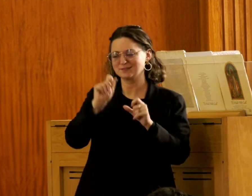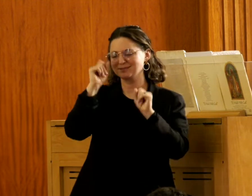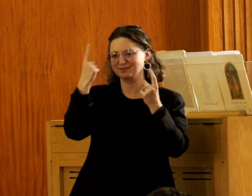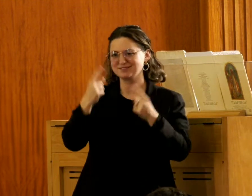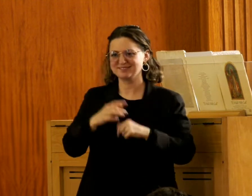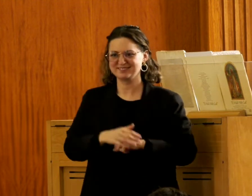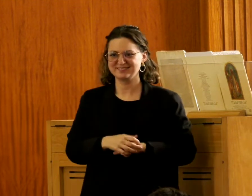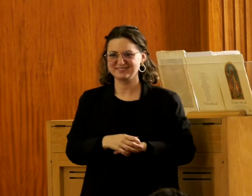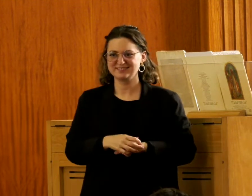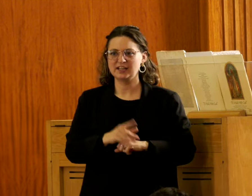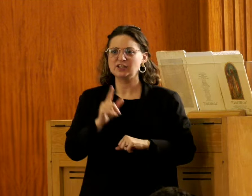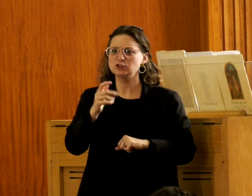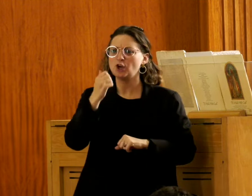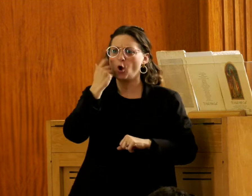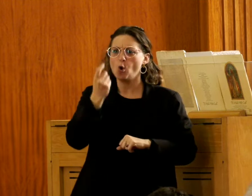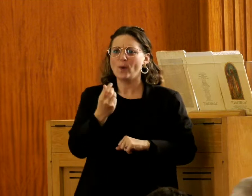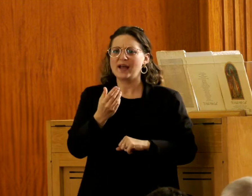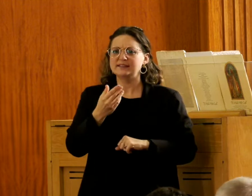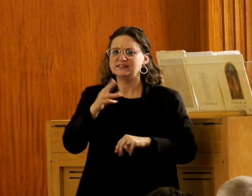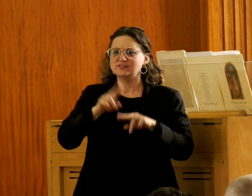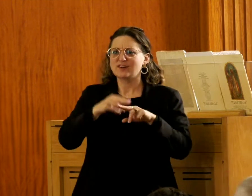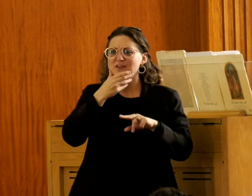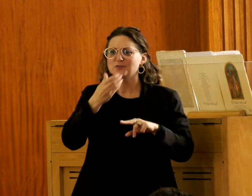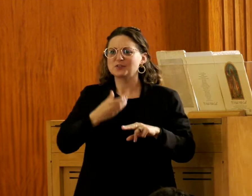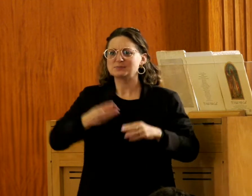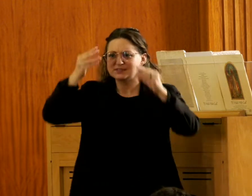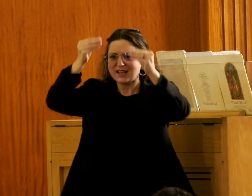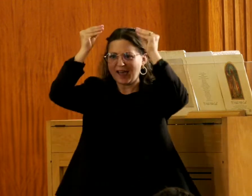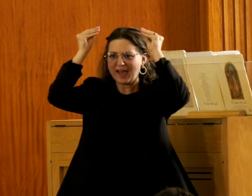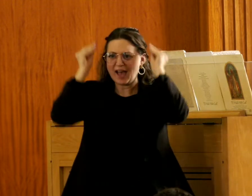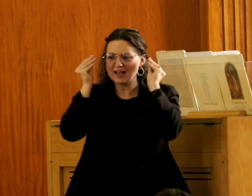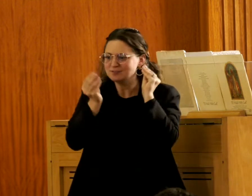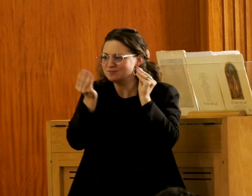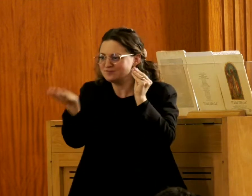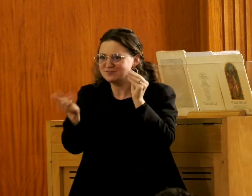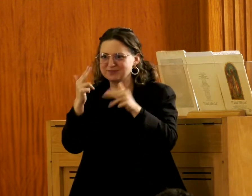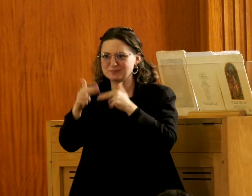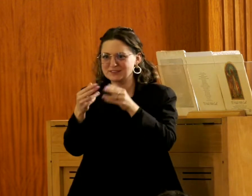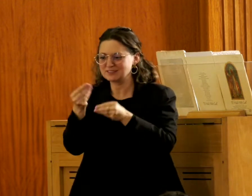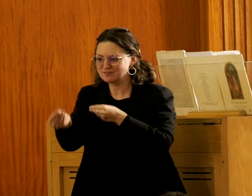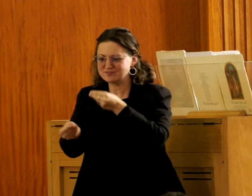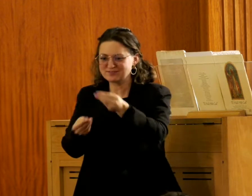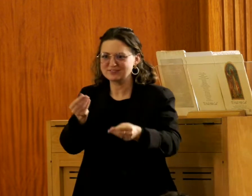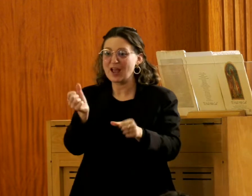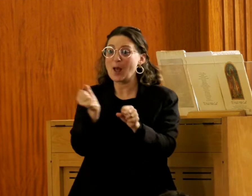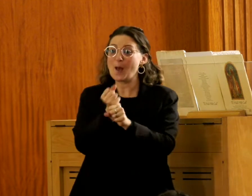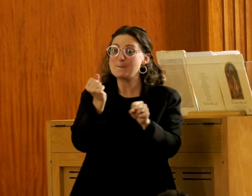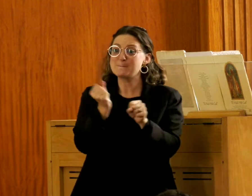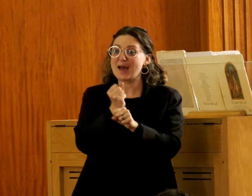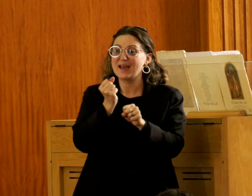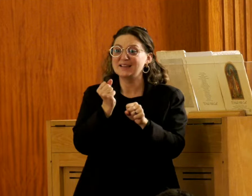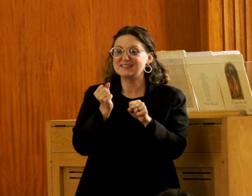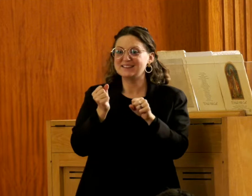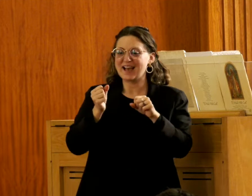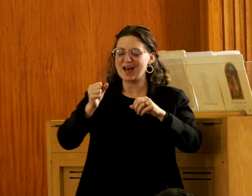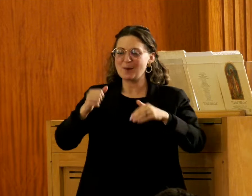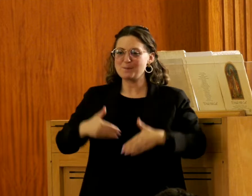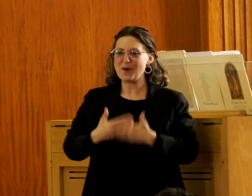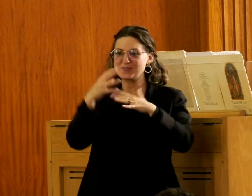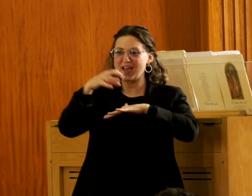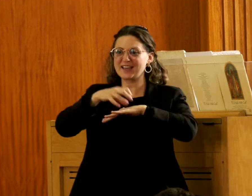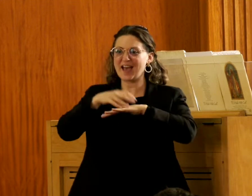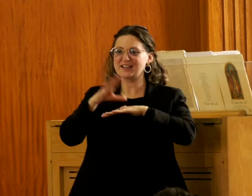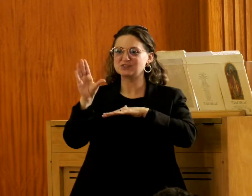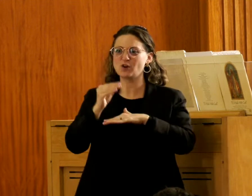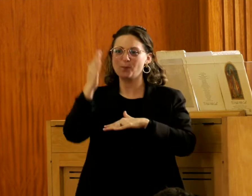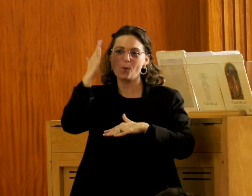She loved donning a Santa hat to hand out presents and whipping up birthday cakes using the Women's Day birthday cookbook